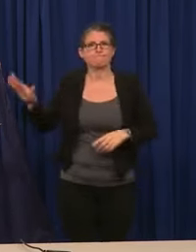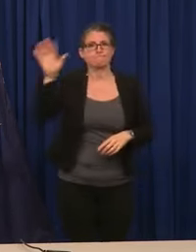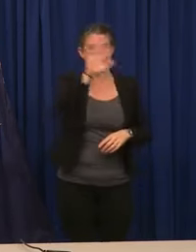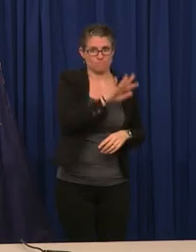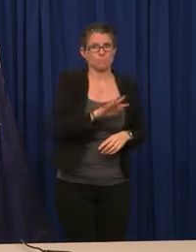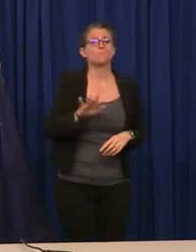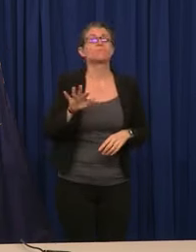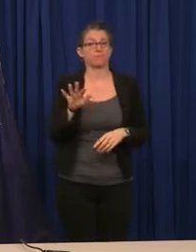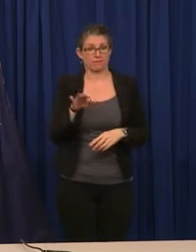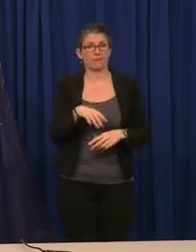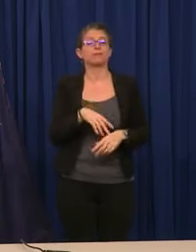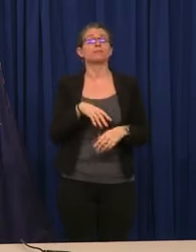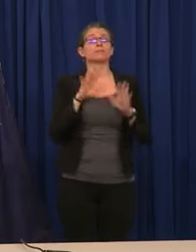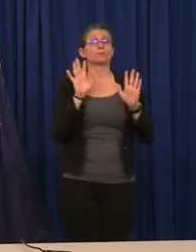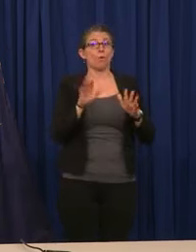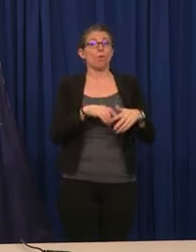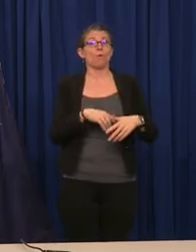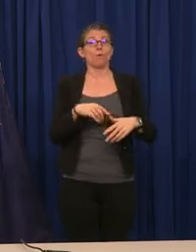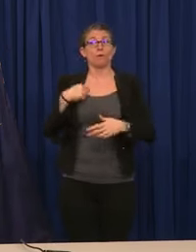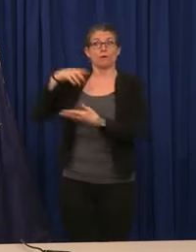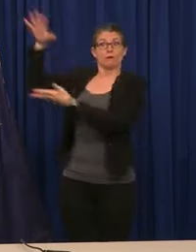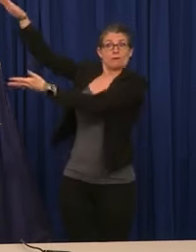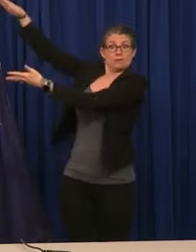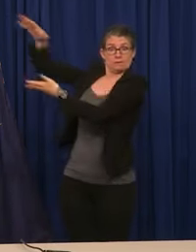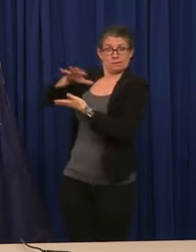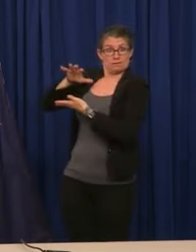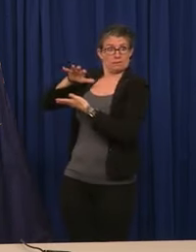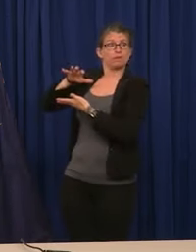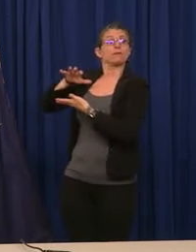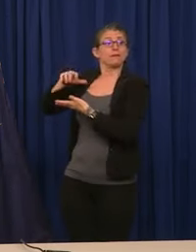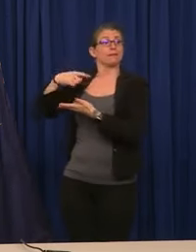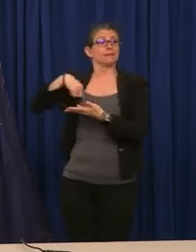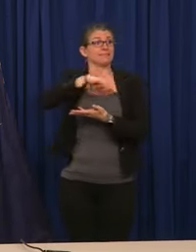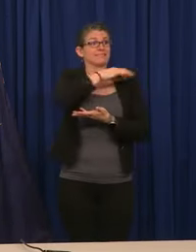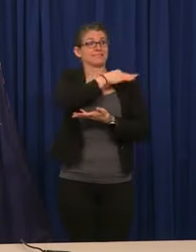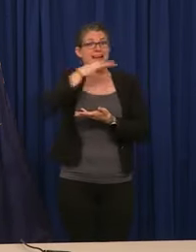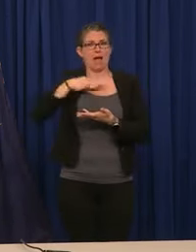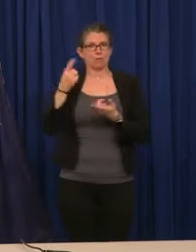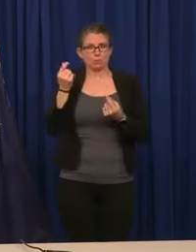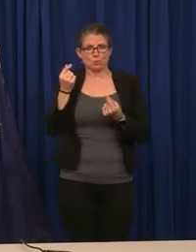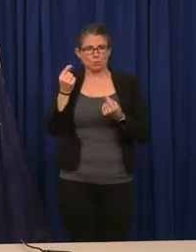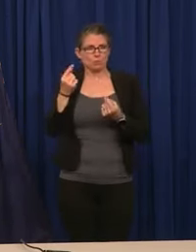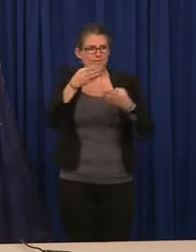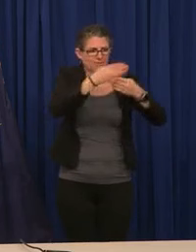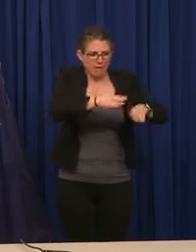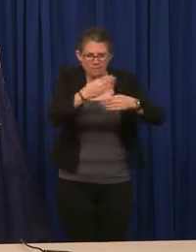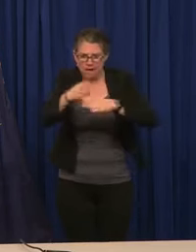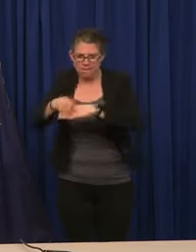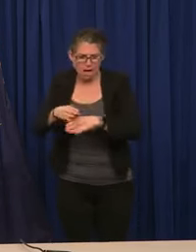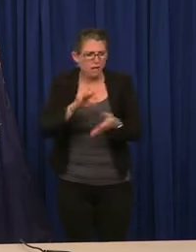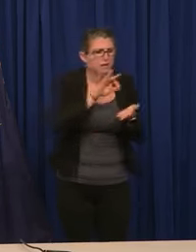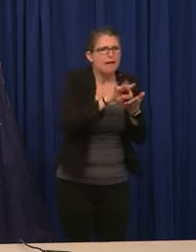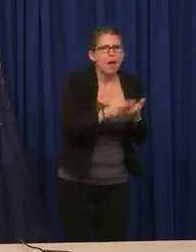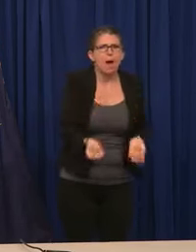to pull and fill those orders and start distribution of those orders starting on Friday.